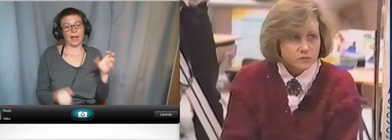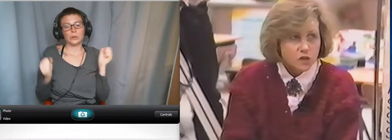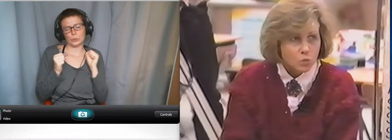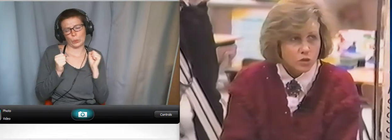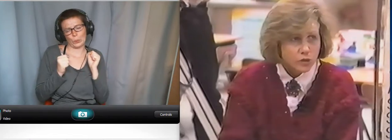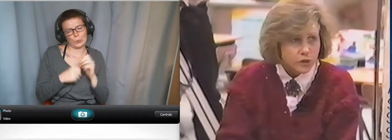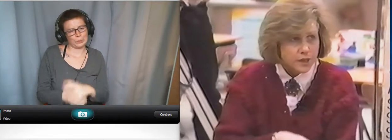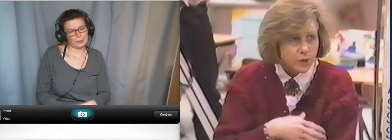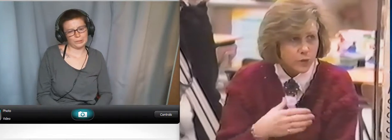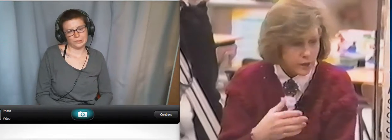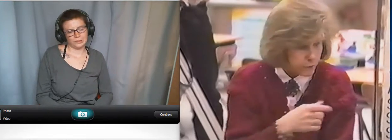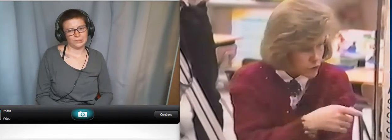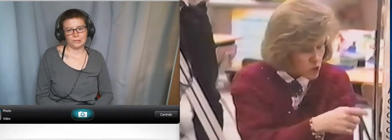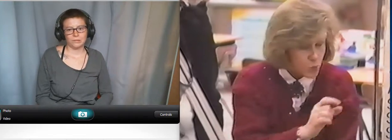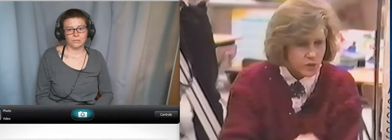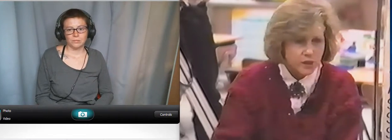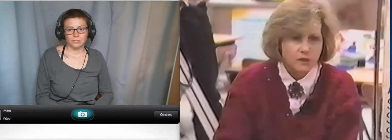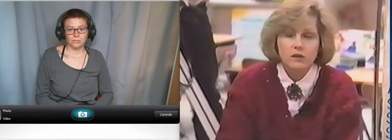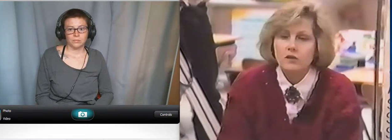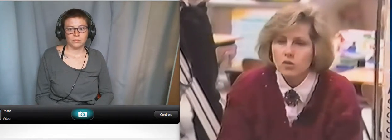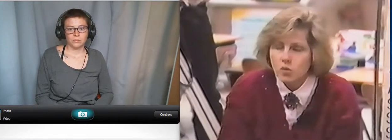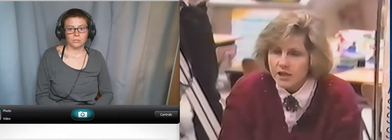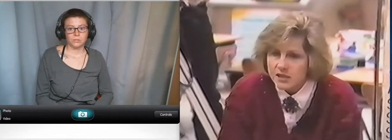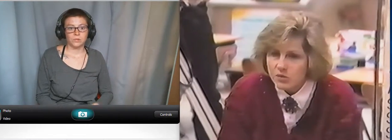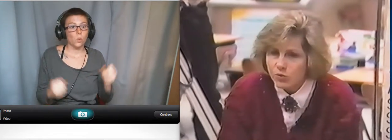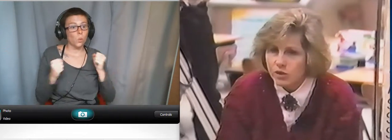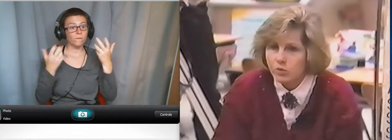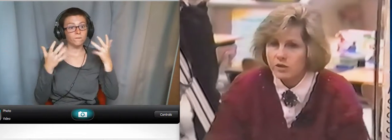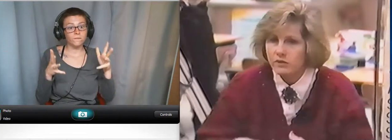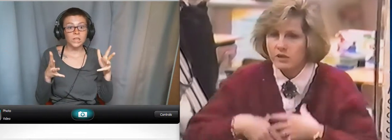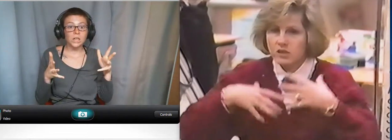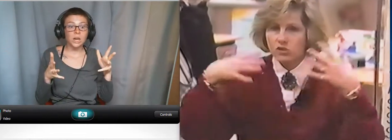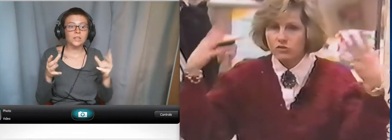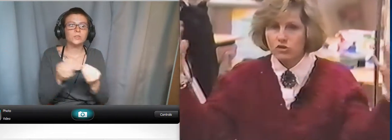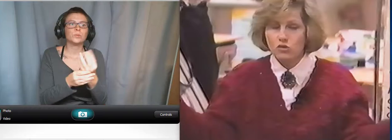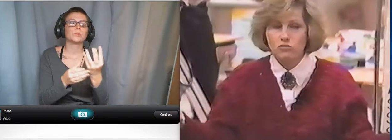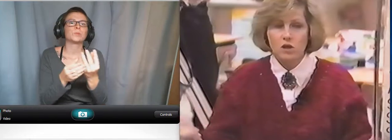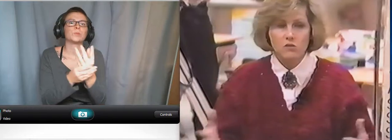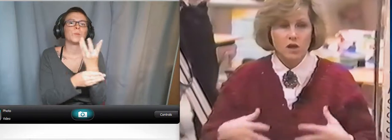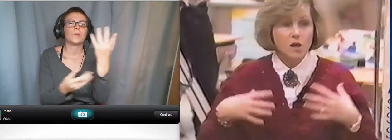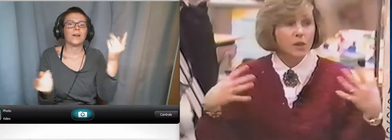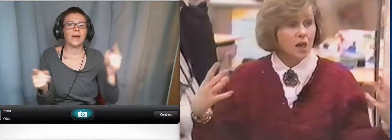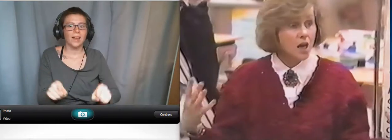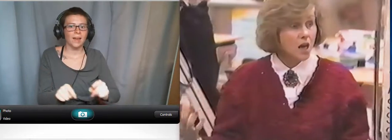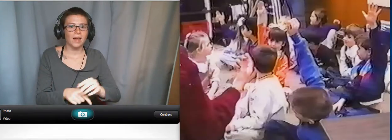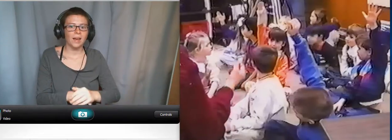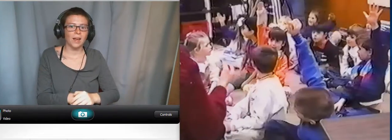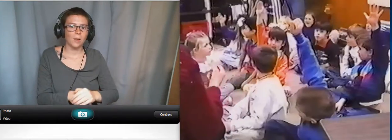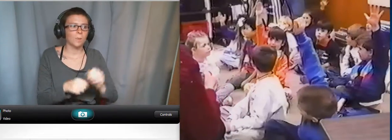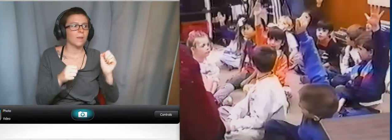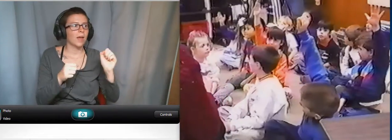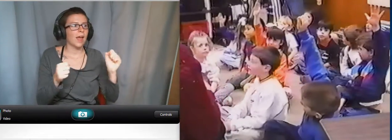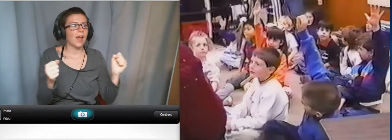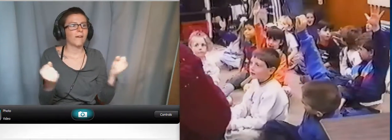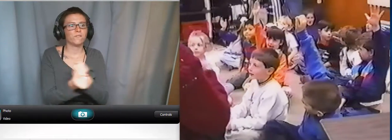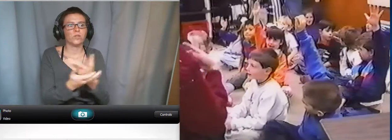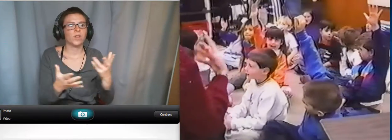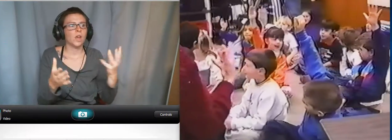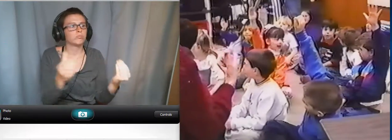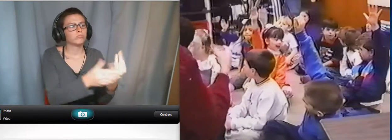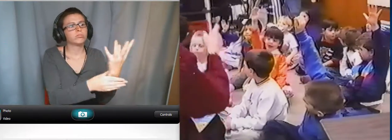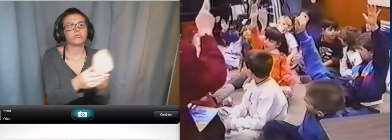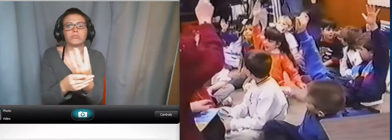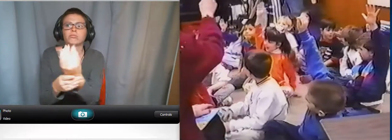winter, we're going to get ready for spring. Who likes spring when everything starts to grow and come alive and everything